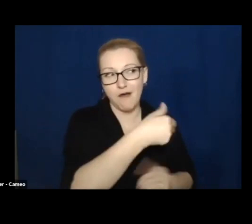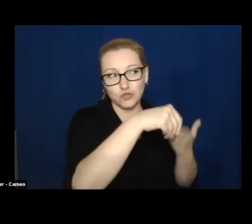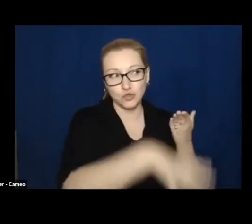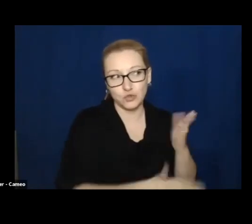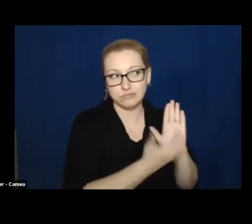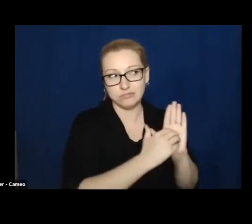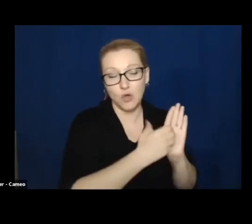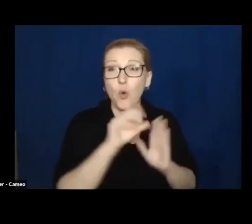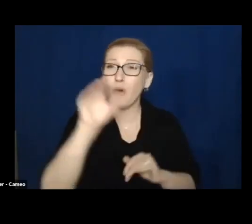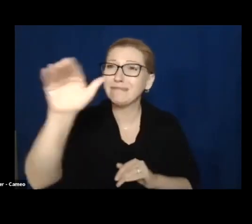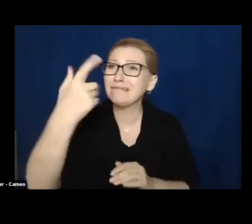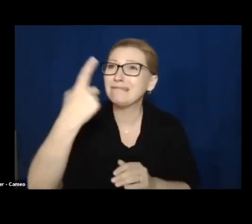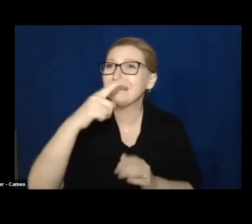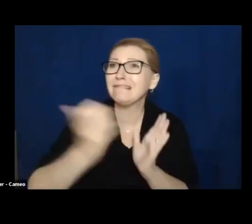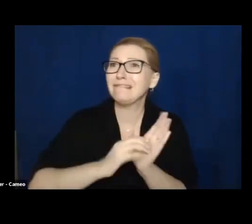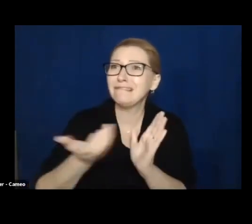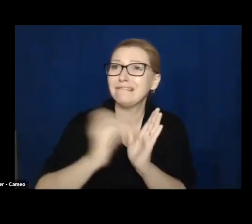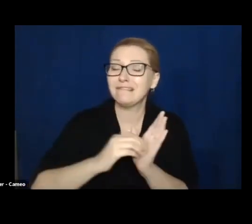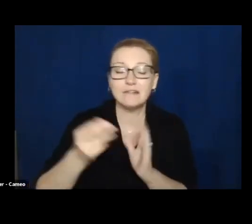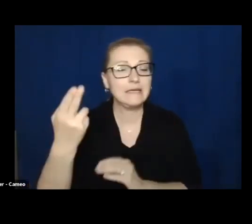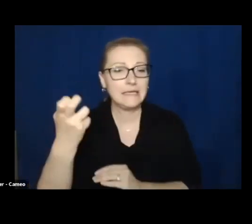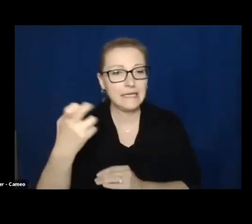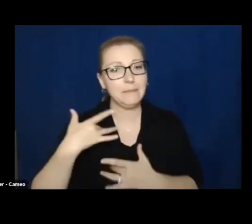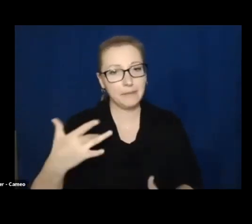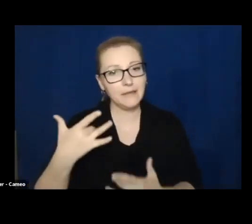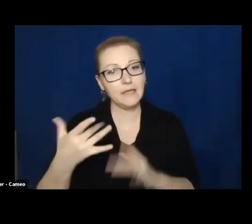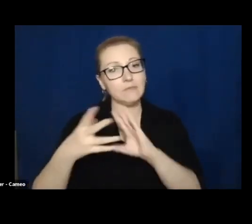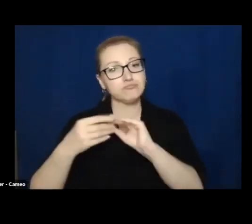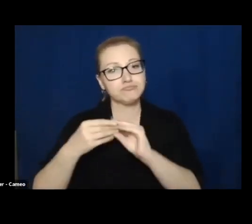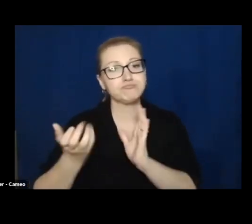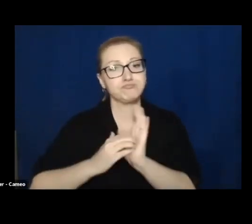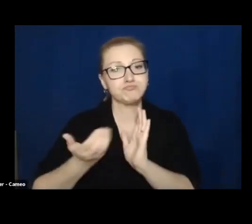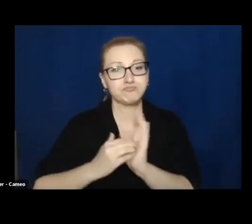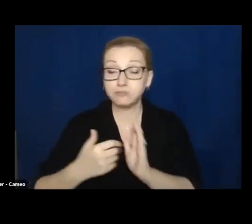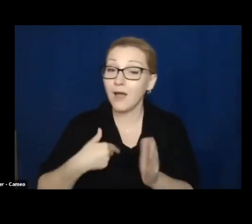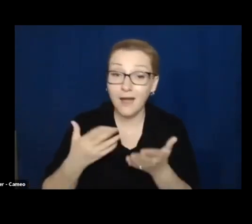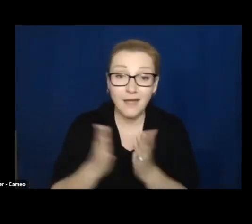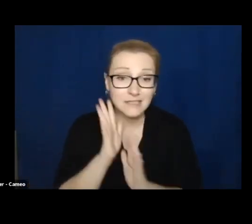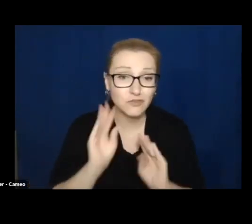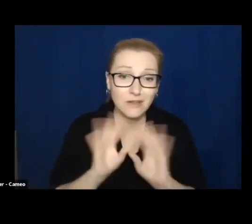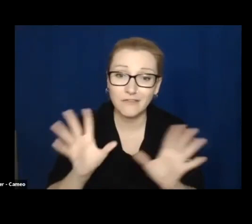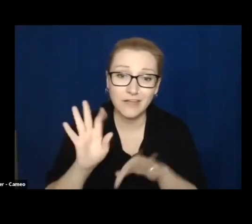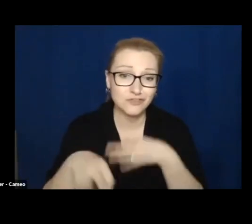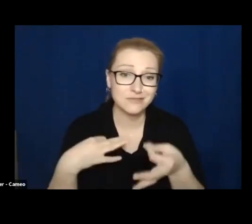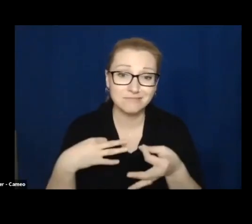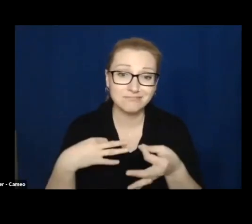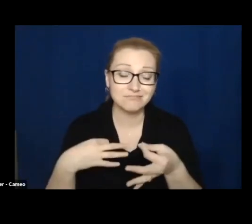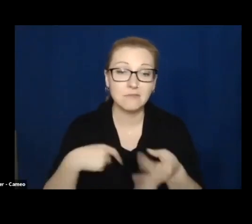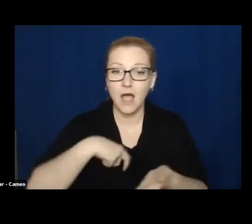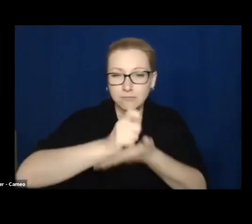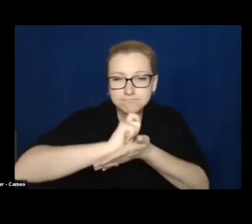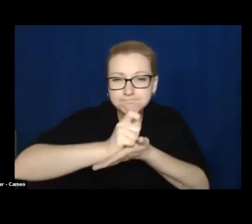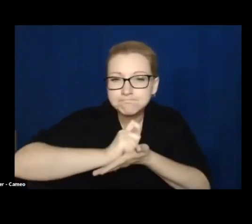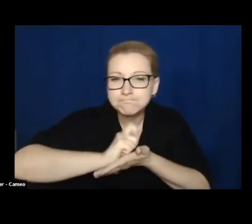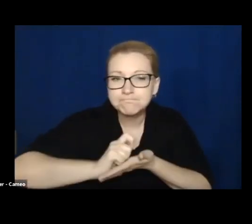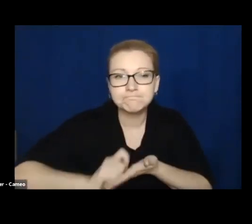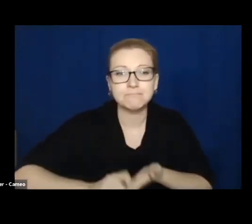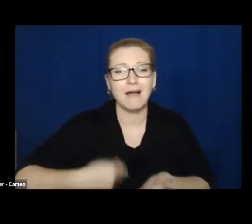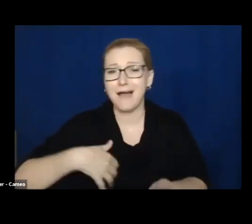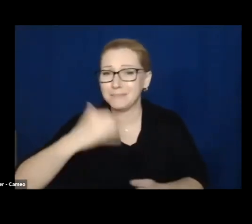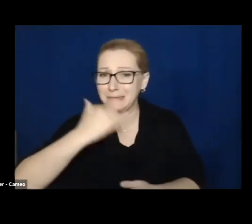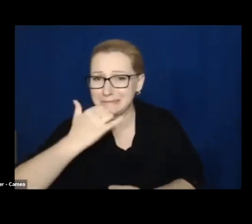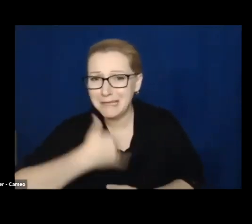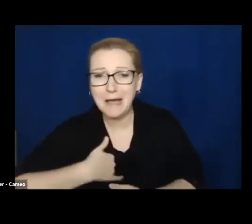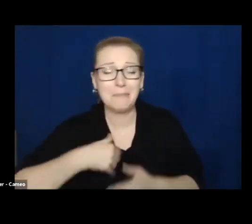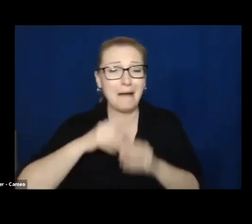he seemed to say the same thing again and again. I asked for clarification instead. I took notes. I messed up. I